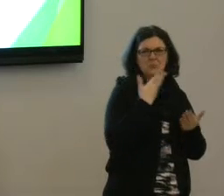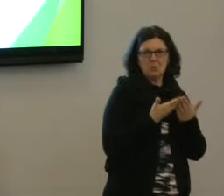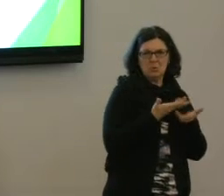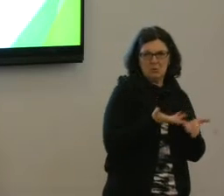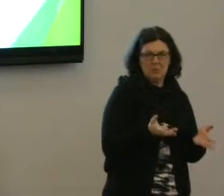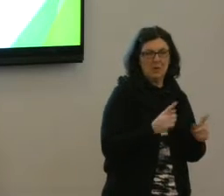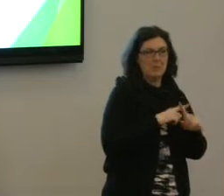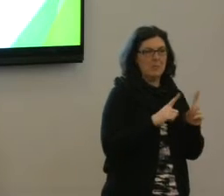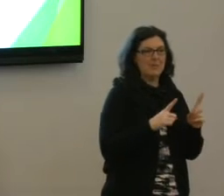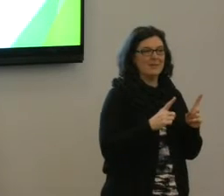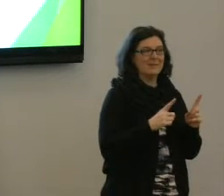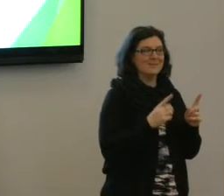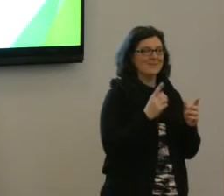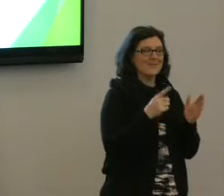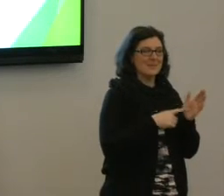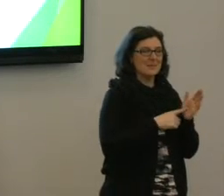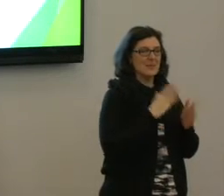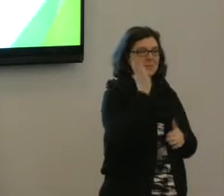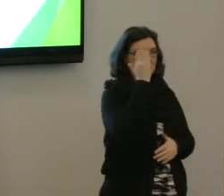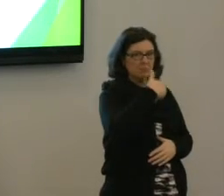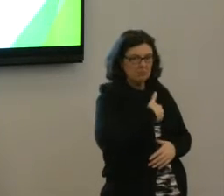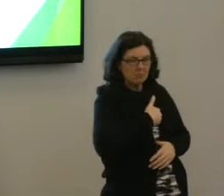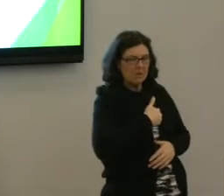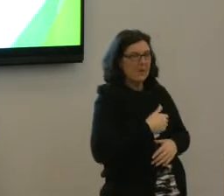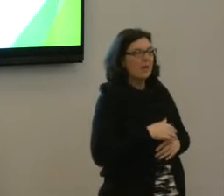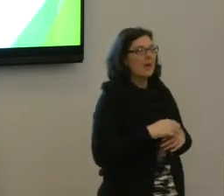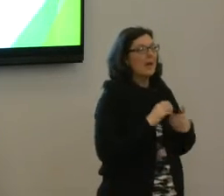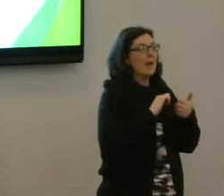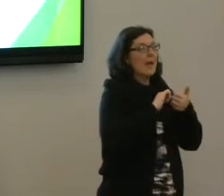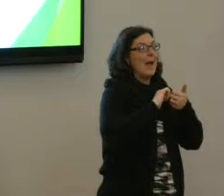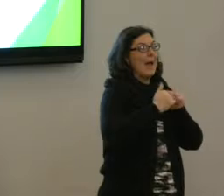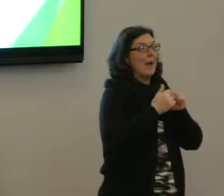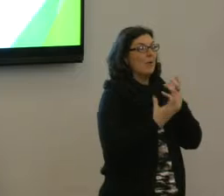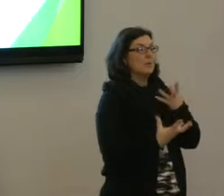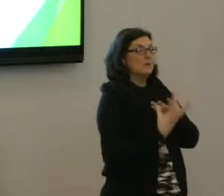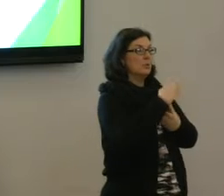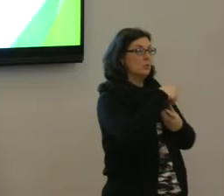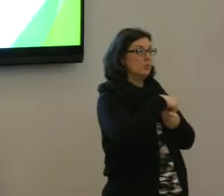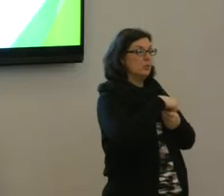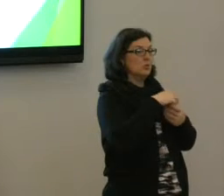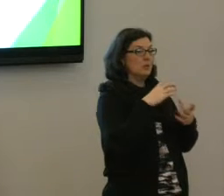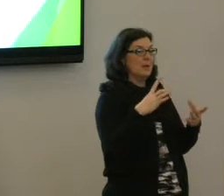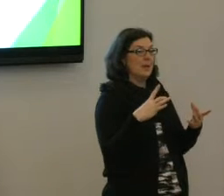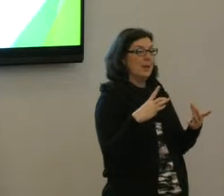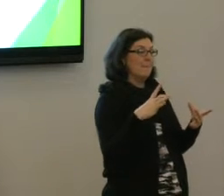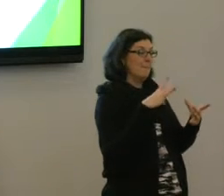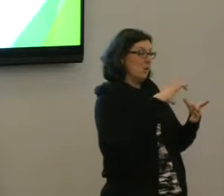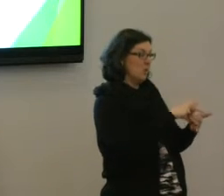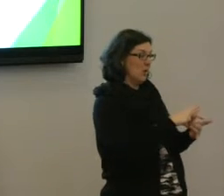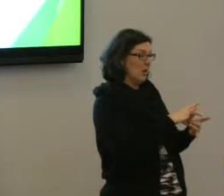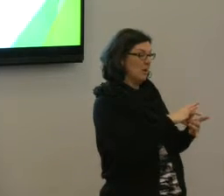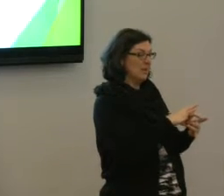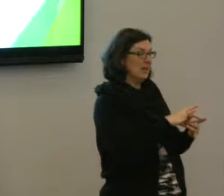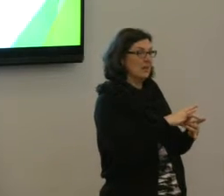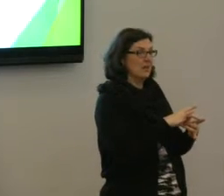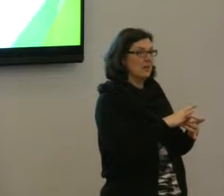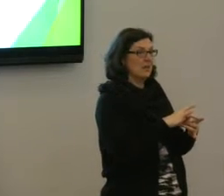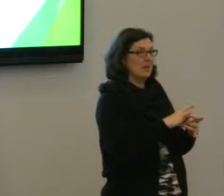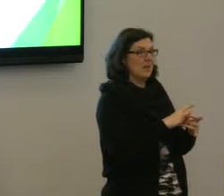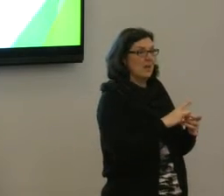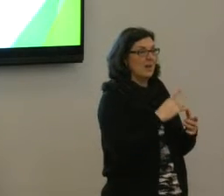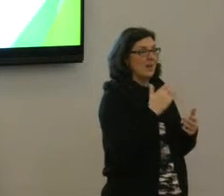but often overlooked. But the question is, how is inclusion and belonging just an outcome of how we are, of being who we